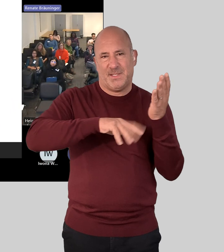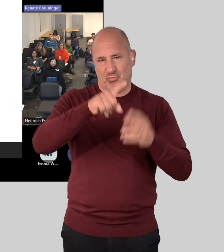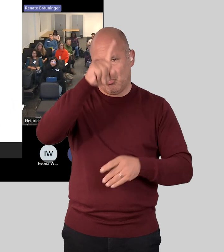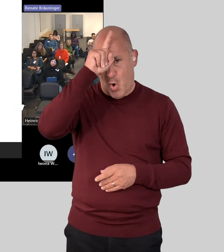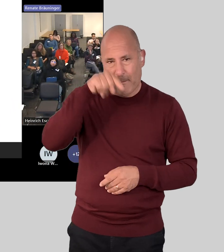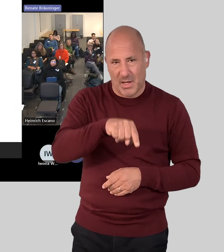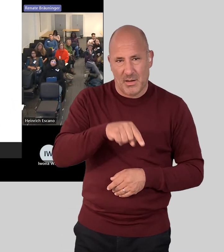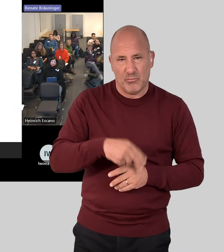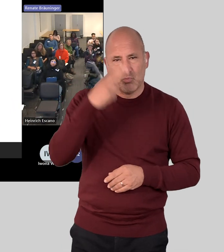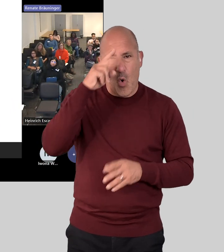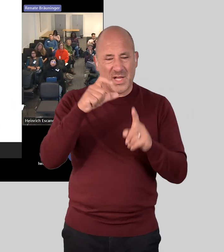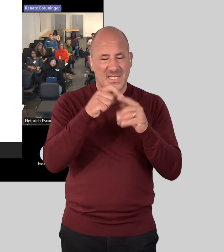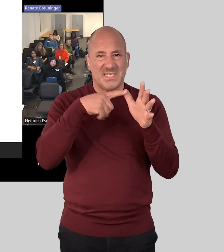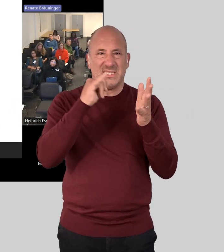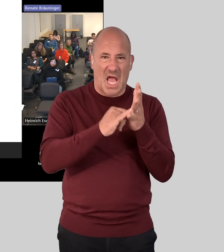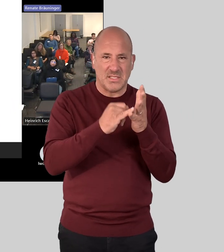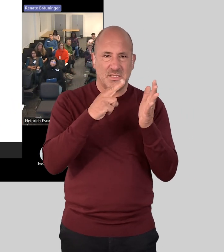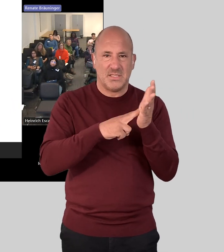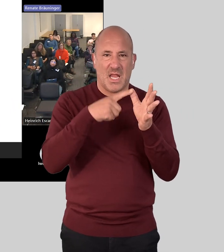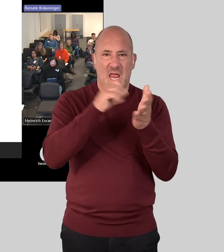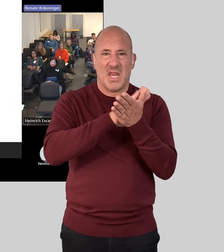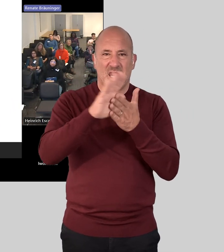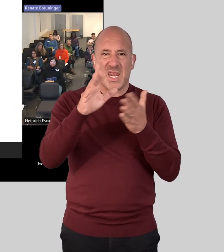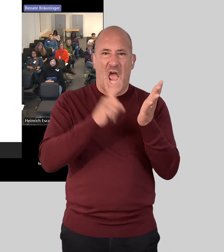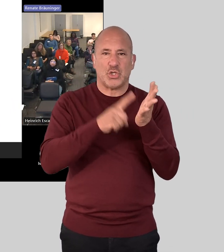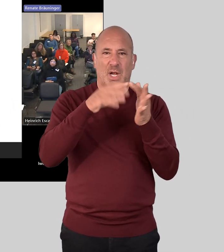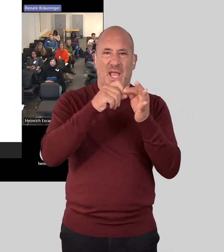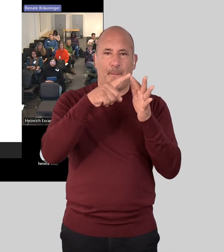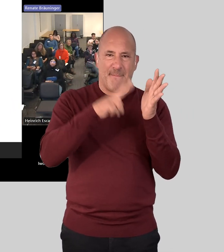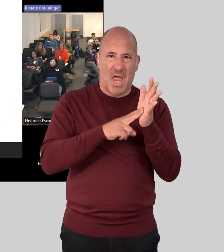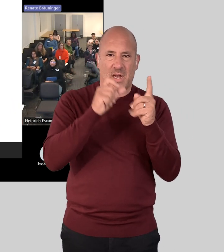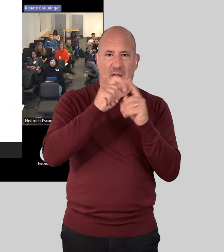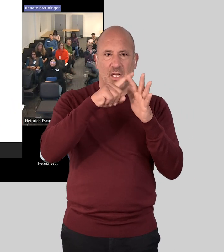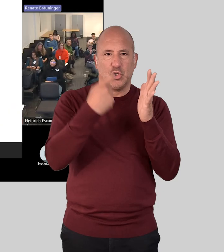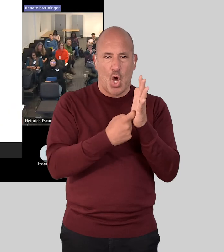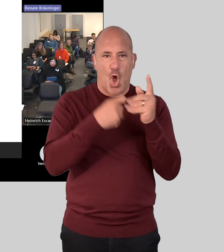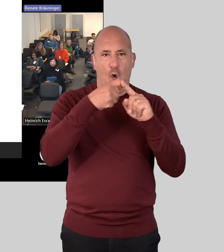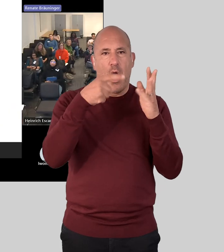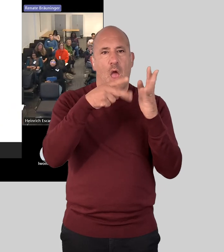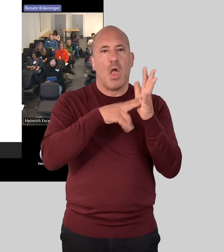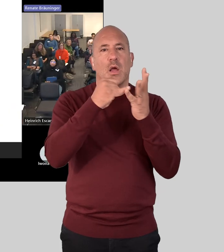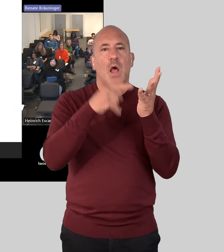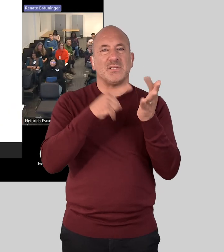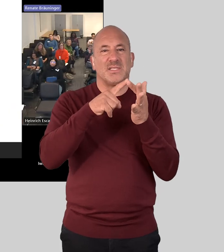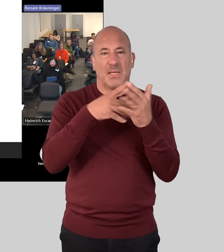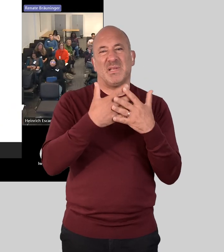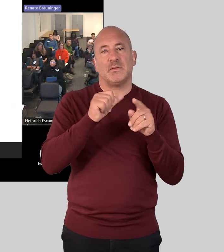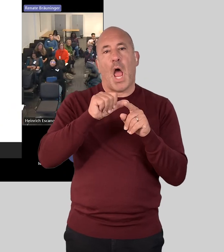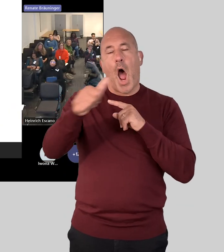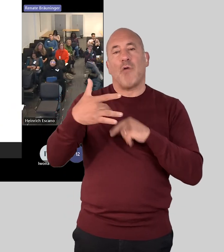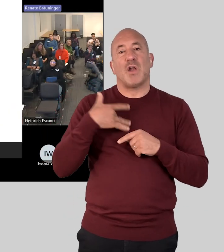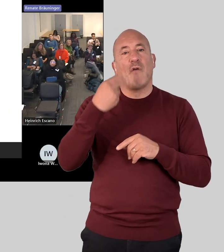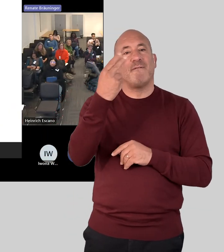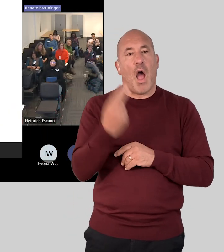Grüni, which is unfortunately in German. It's called Das Nachleben der Künste, the Afterlife of the Art. And Greeny comes back